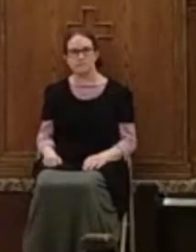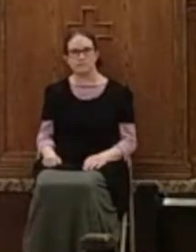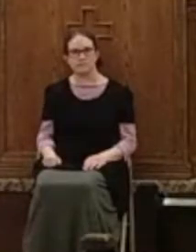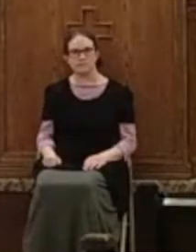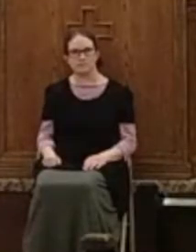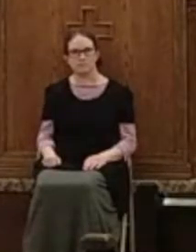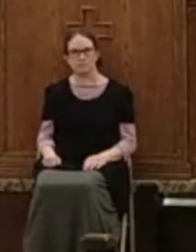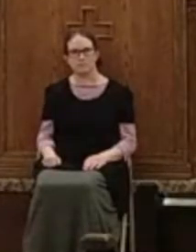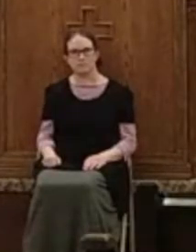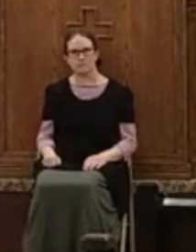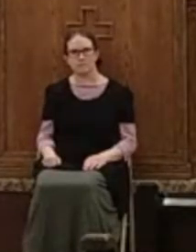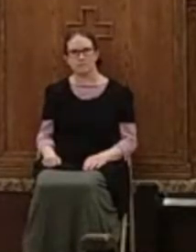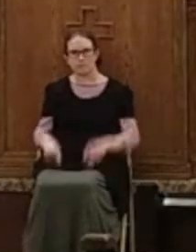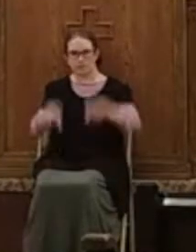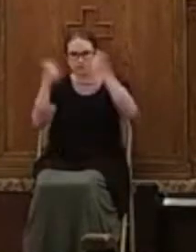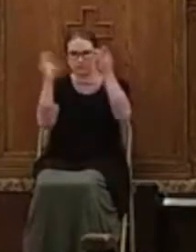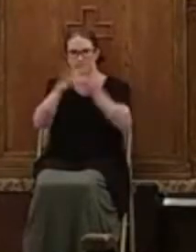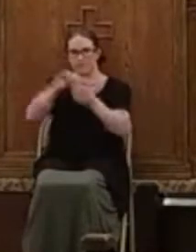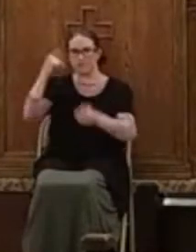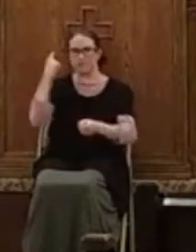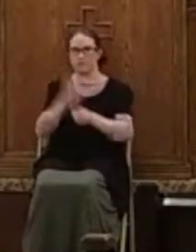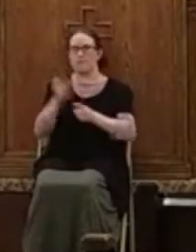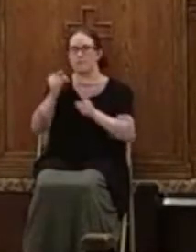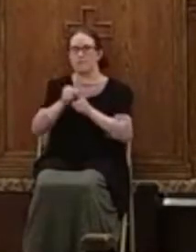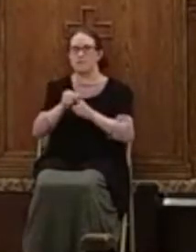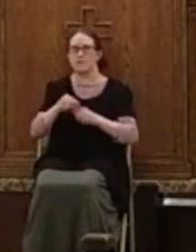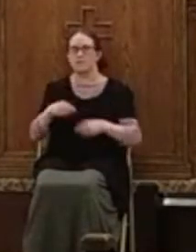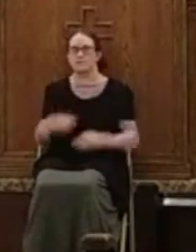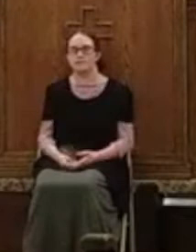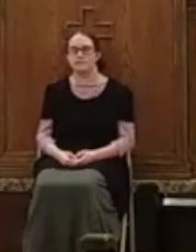oh, I'm trying to find the right word here.